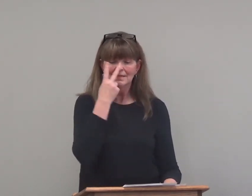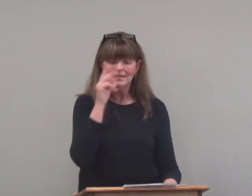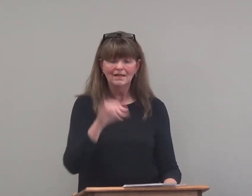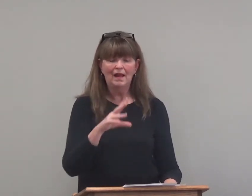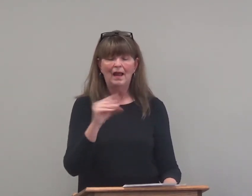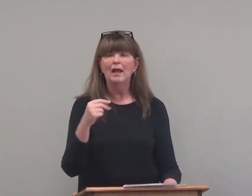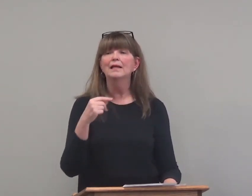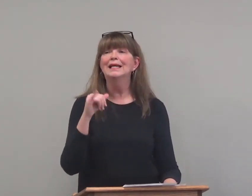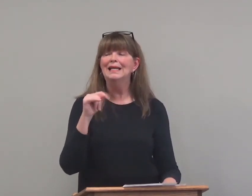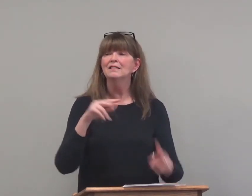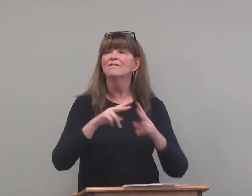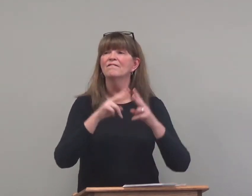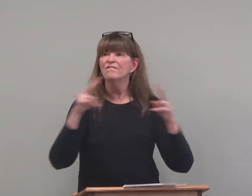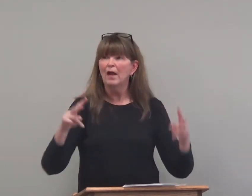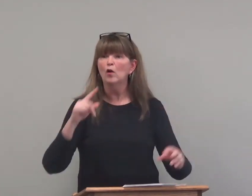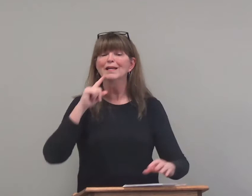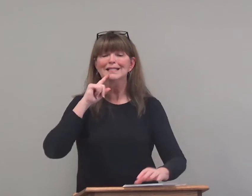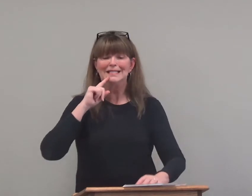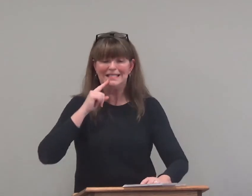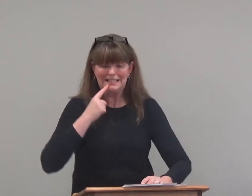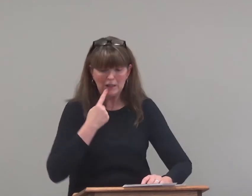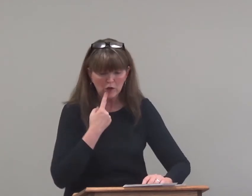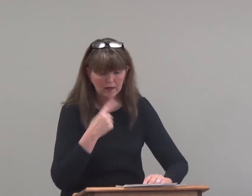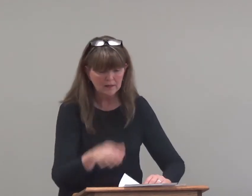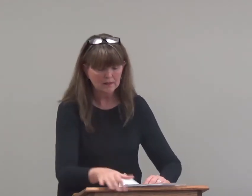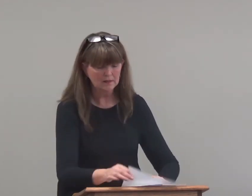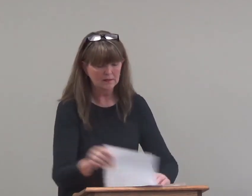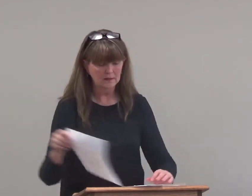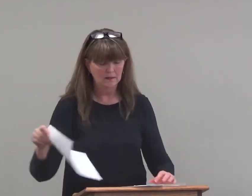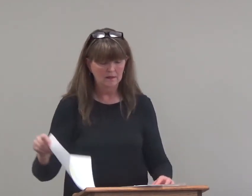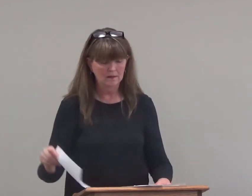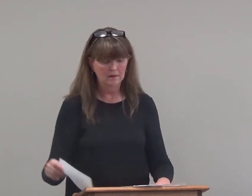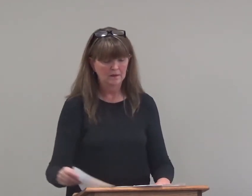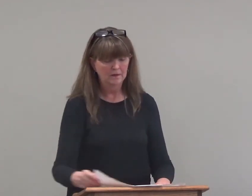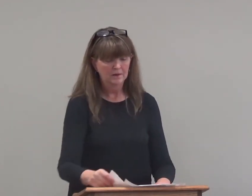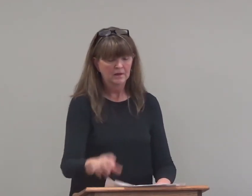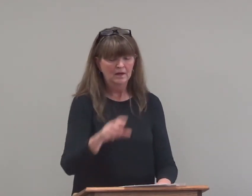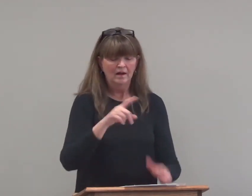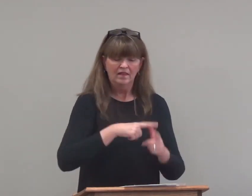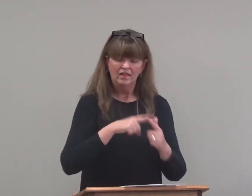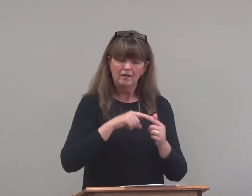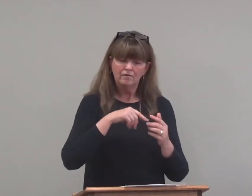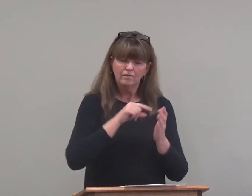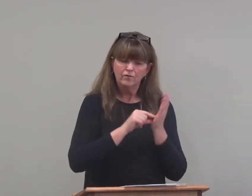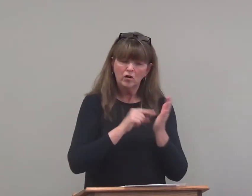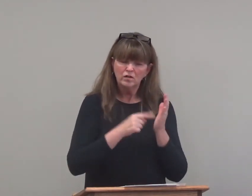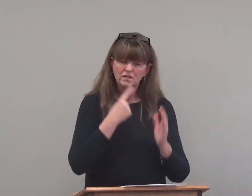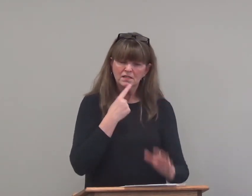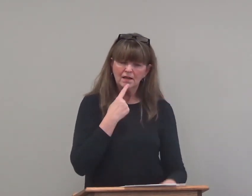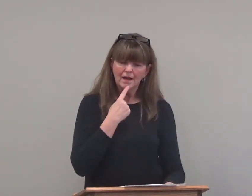enmity, etc., that is sin. And Jesus came and preached on that very seriously.